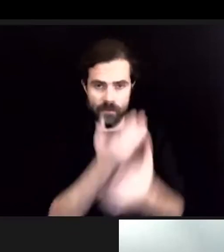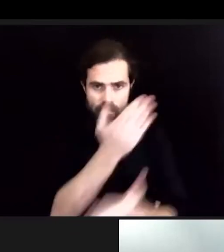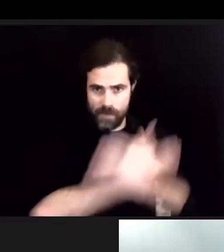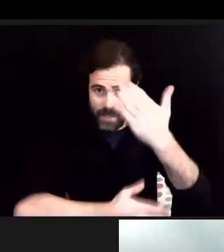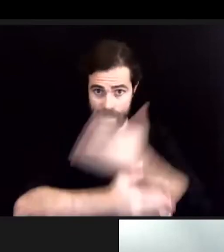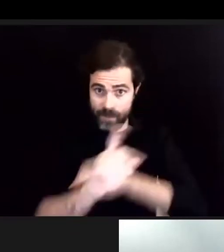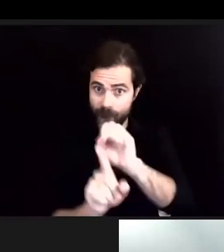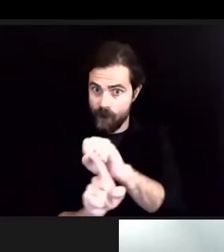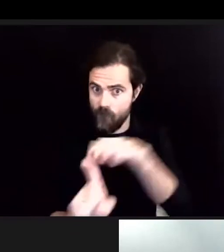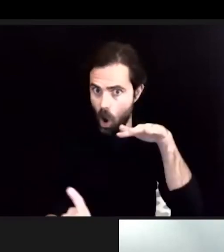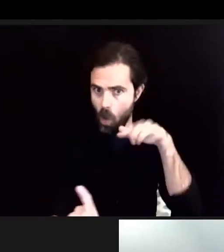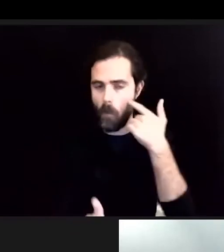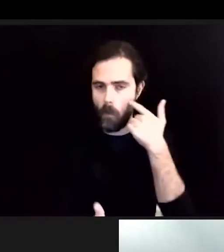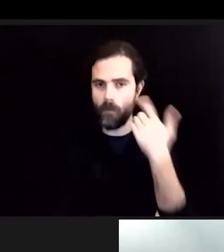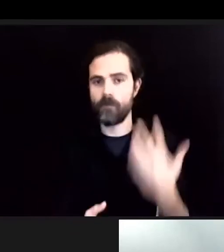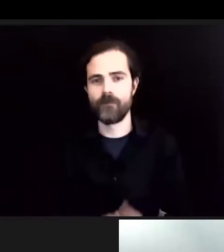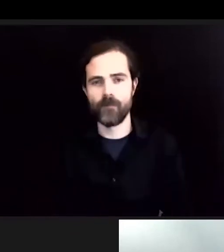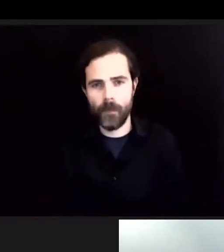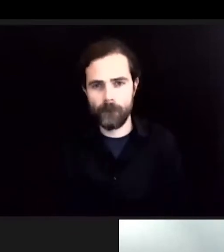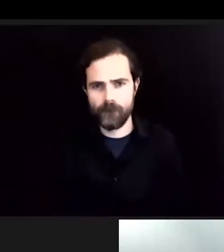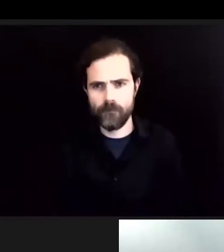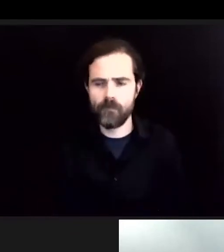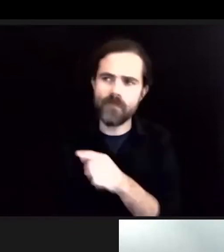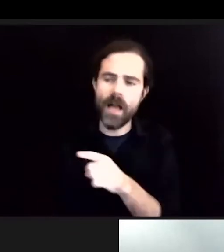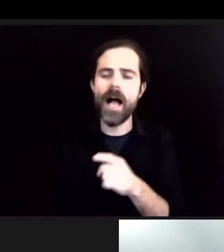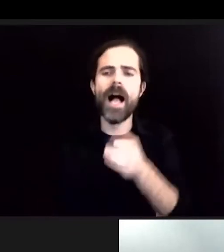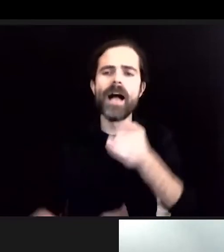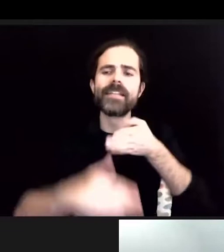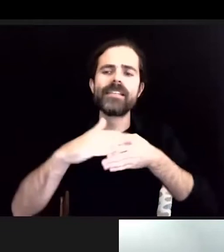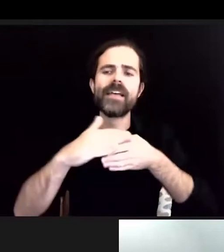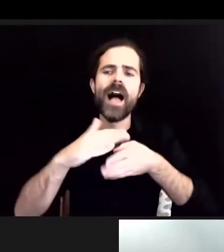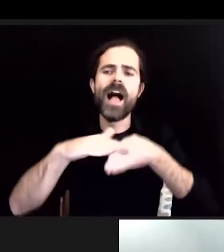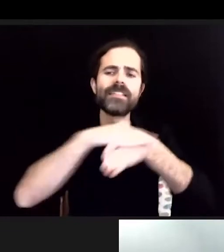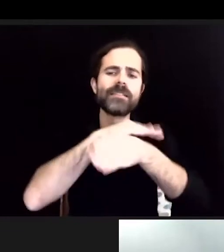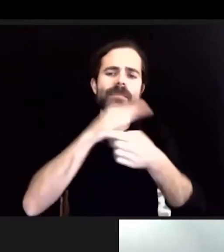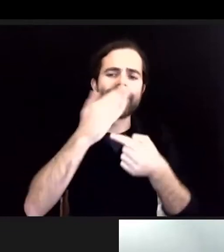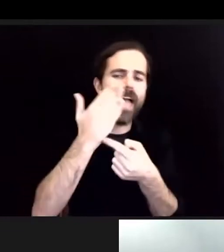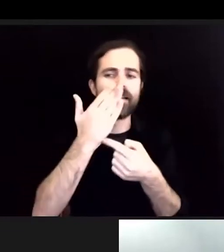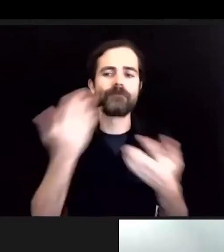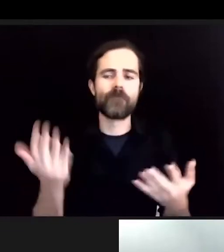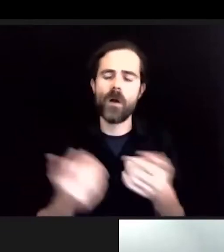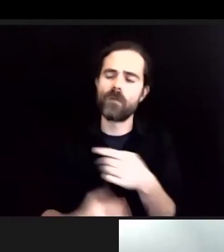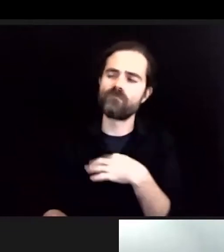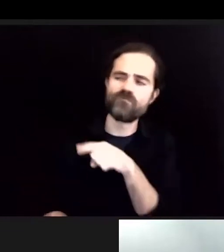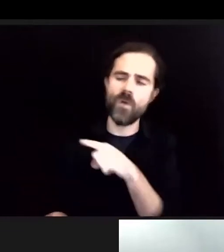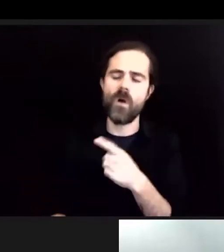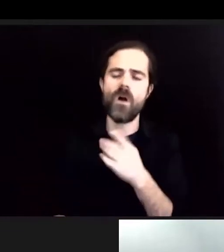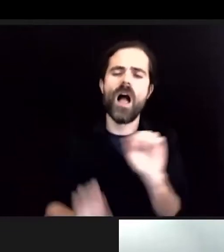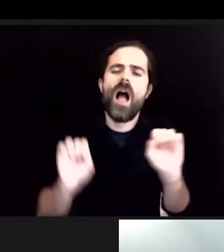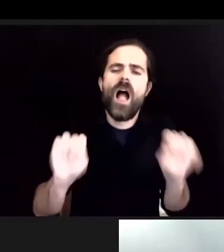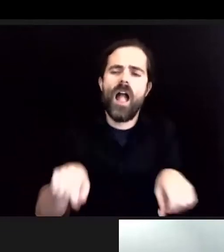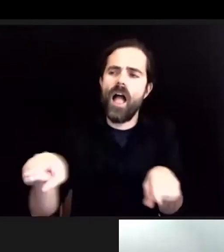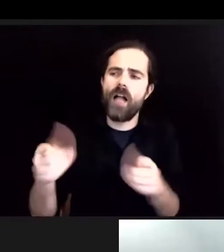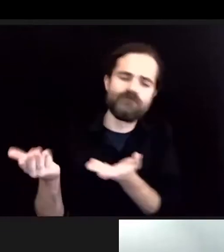to know how accessibility can contribute to improve the quality of life of persons with